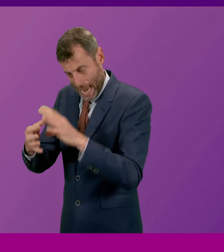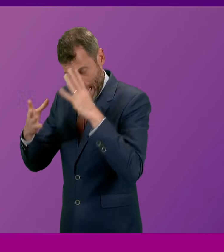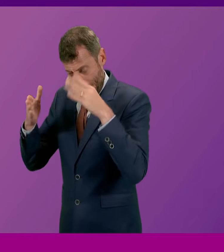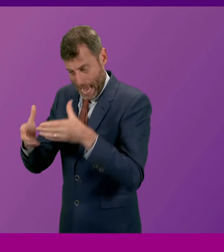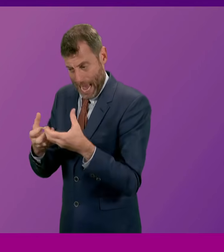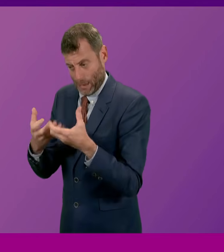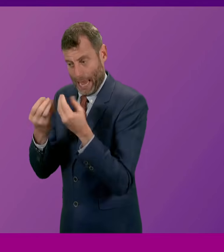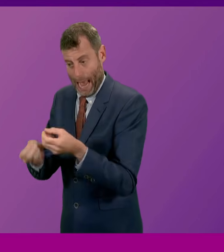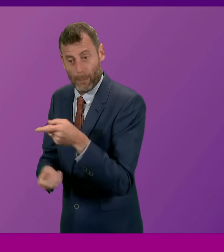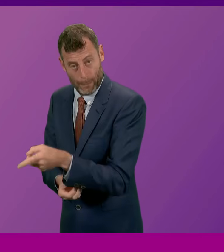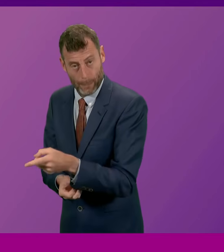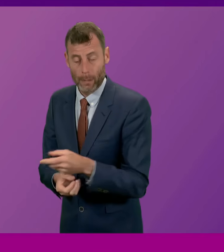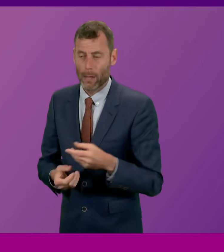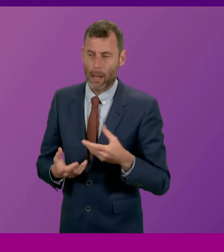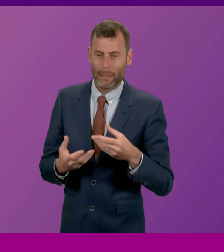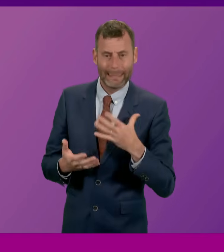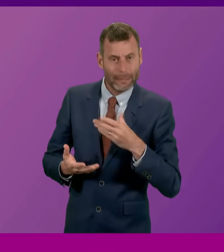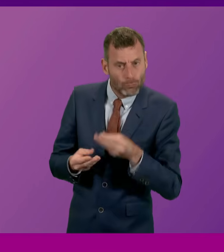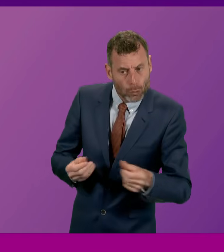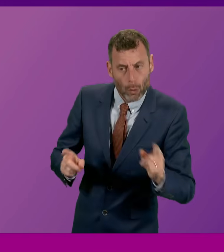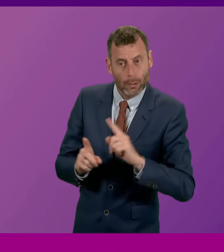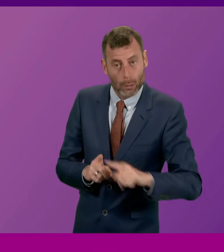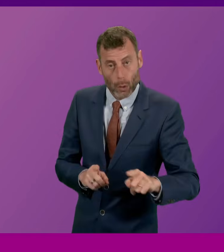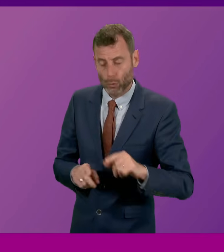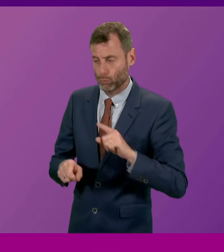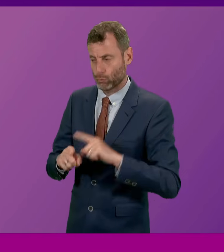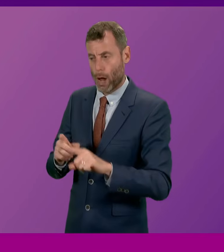our schools to address underlying causes of